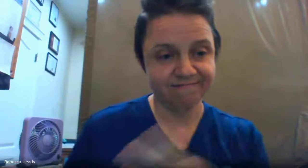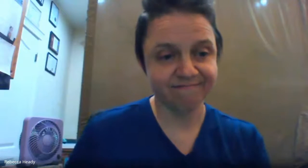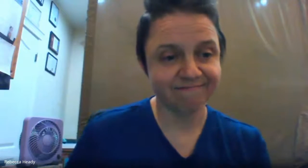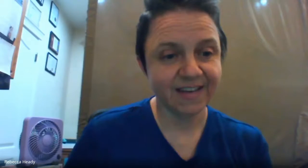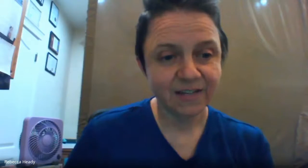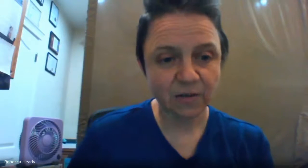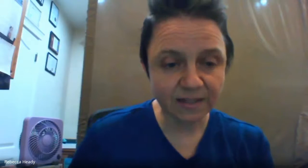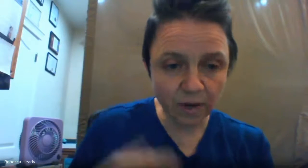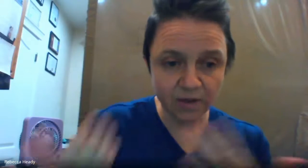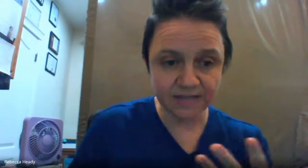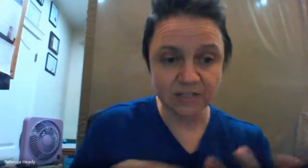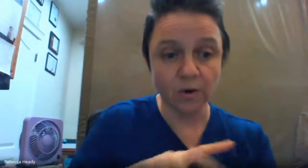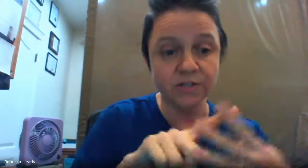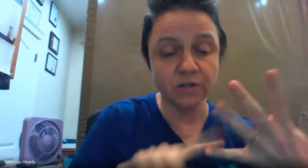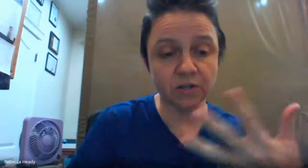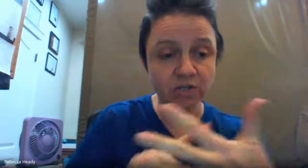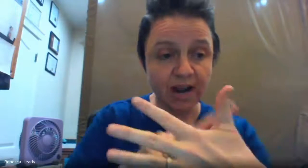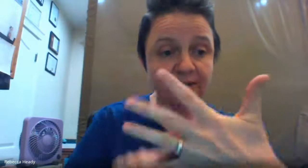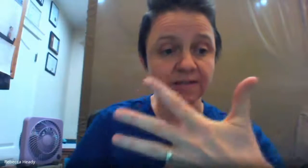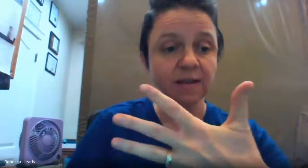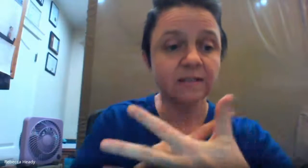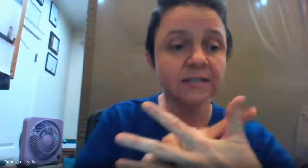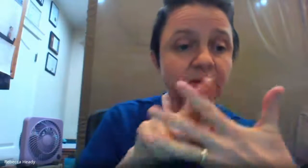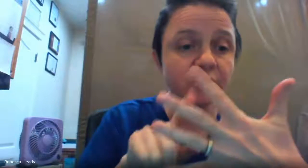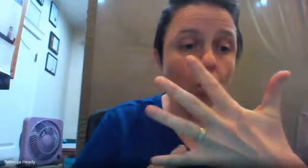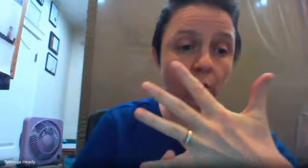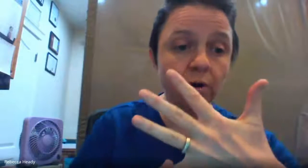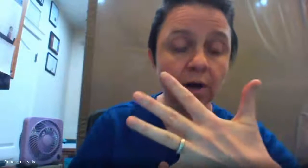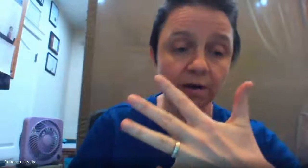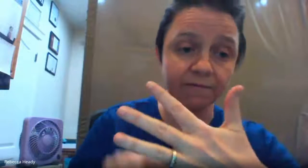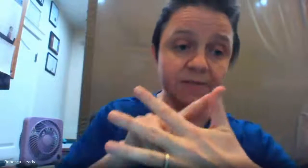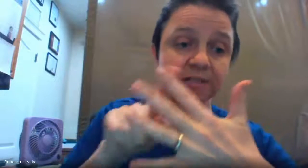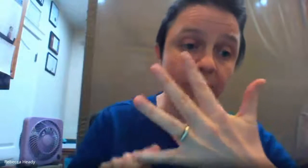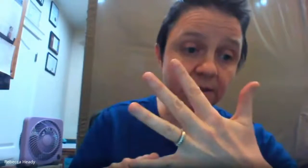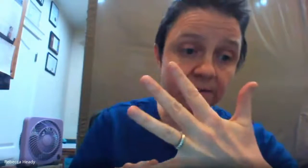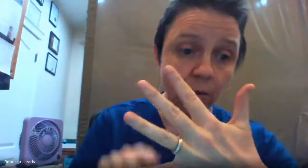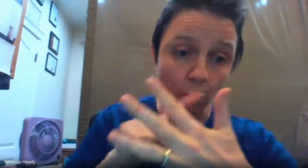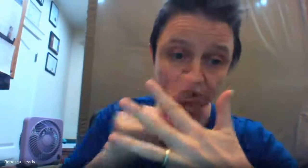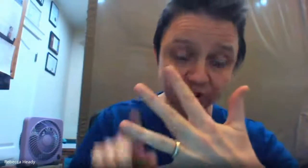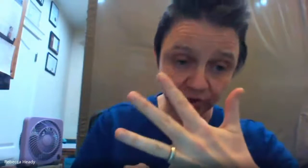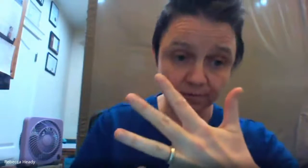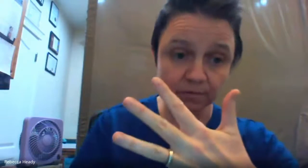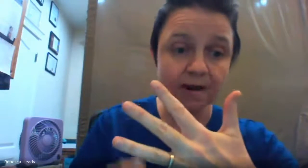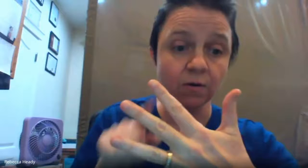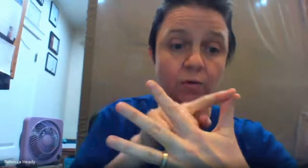So that's what I want you guys to do. I want you to use your hands. This is how you show order of siblings or children, right? Oldest to